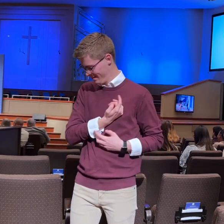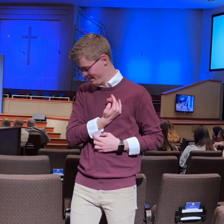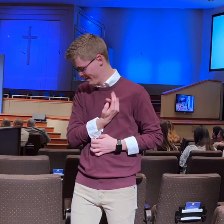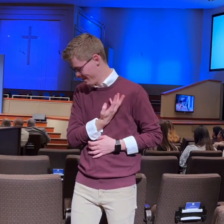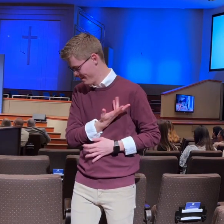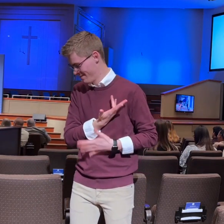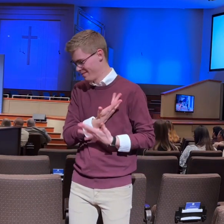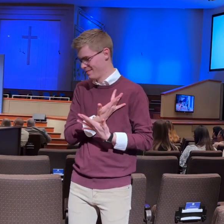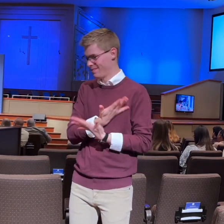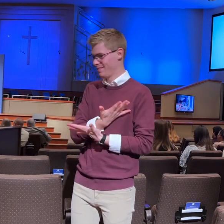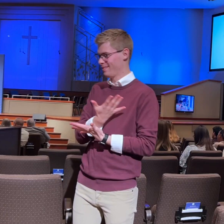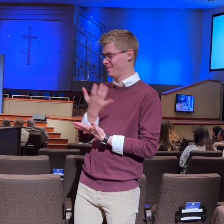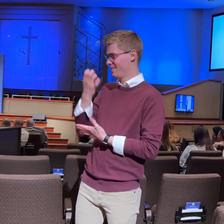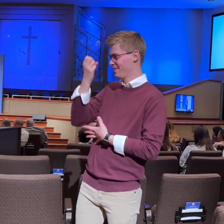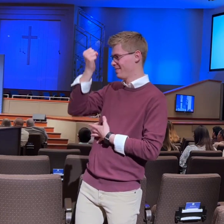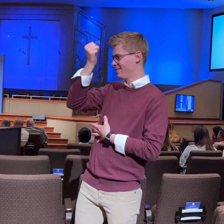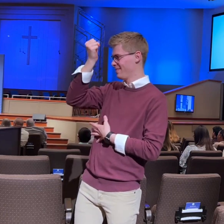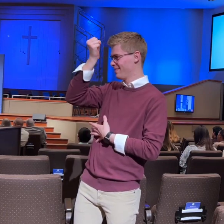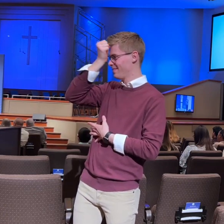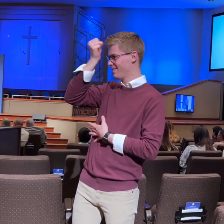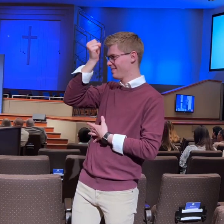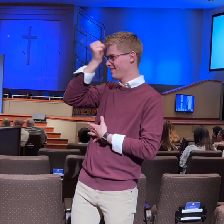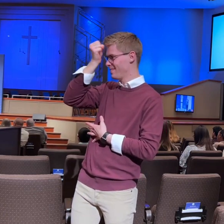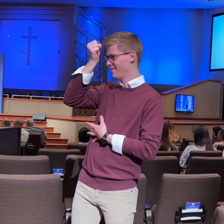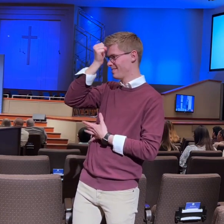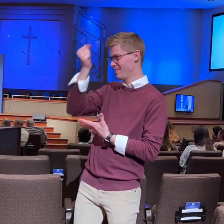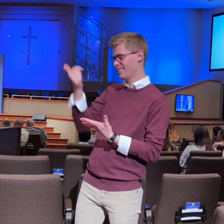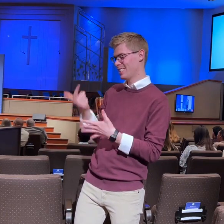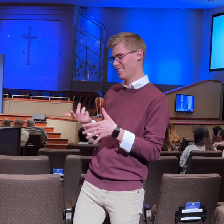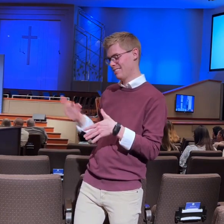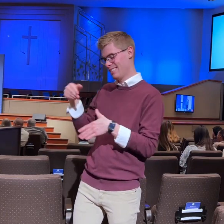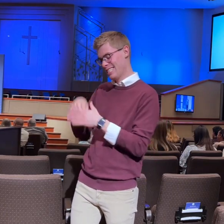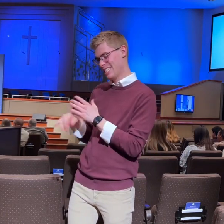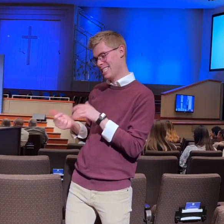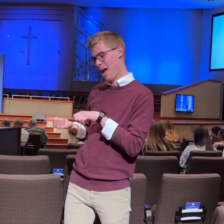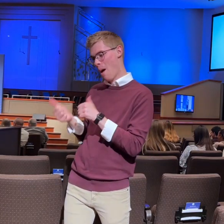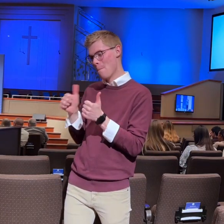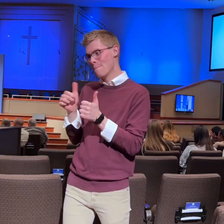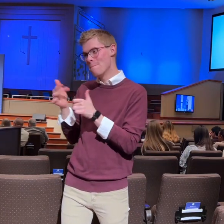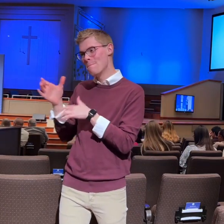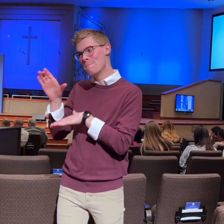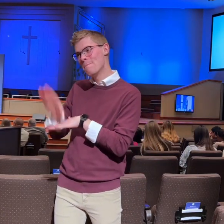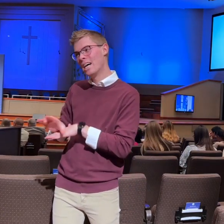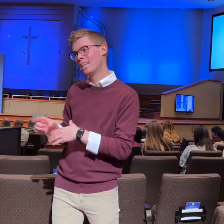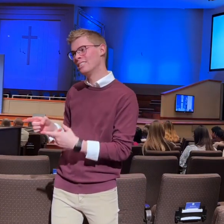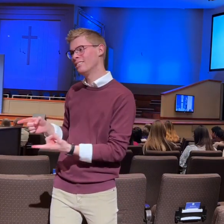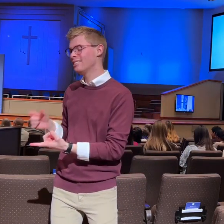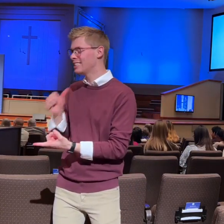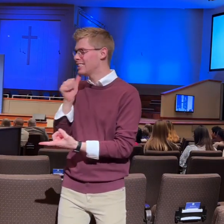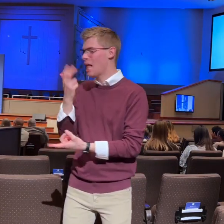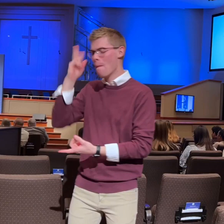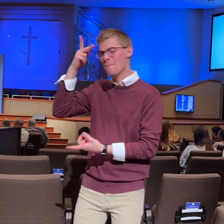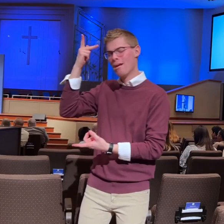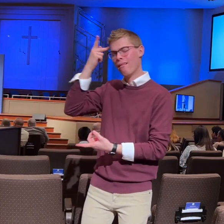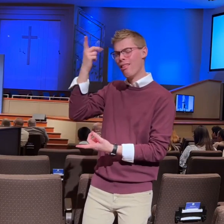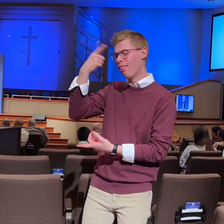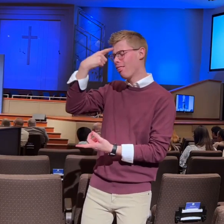How could you say that at a Baptist church? It wasn't even politically smart to say that.